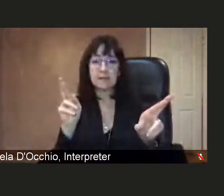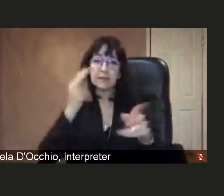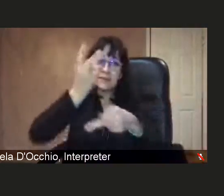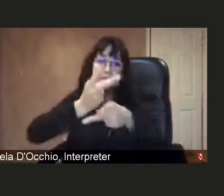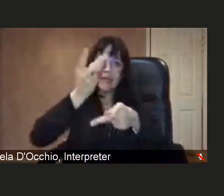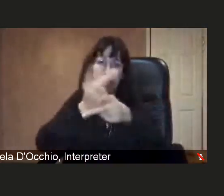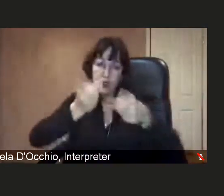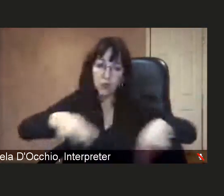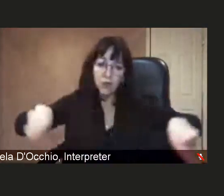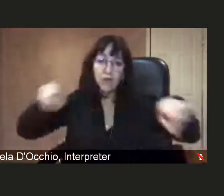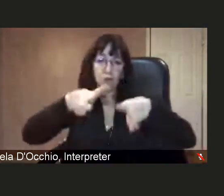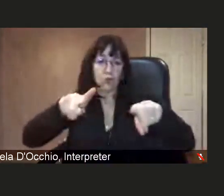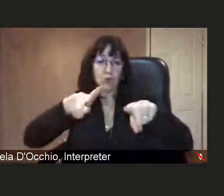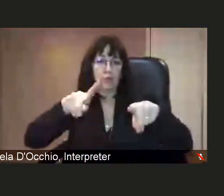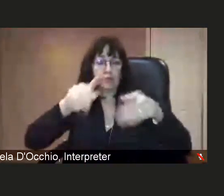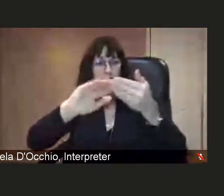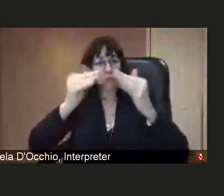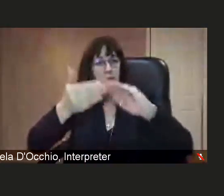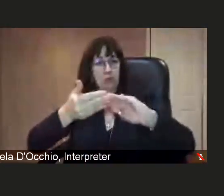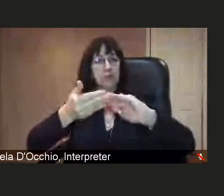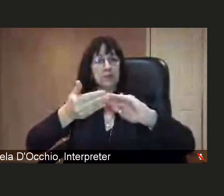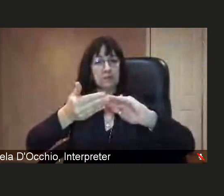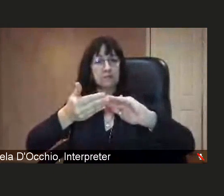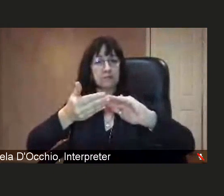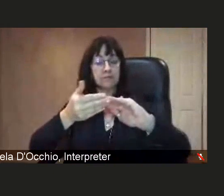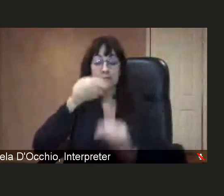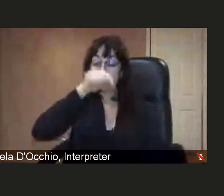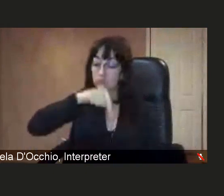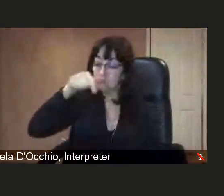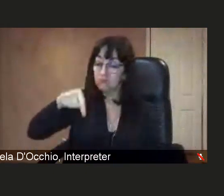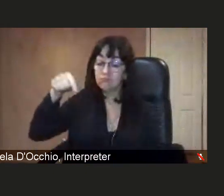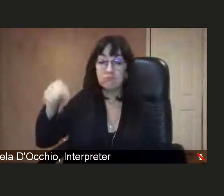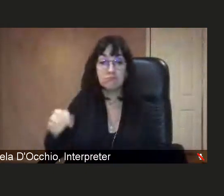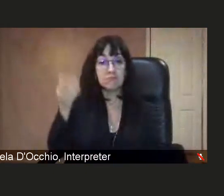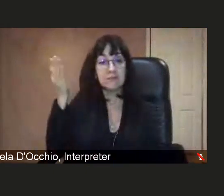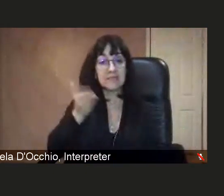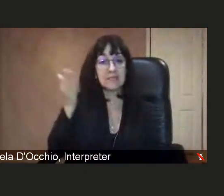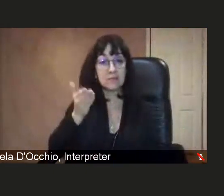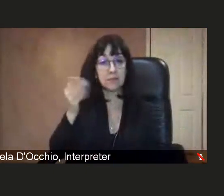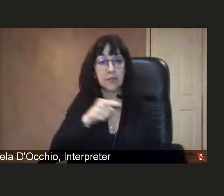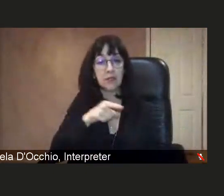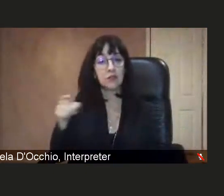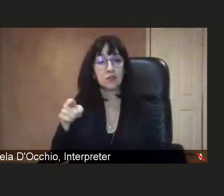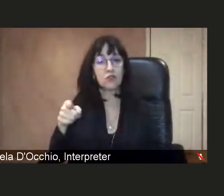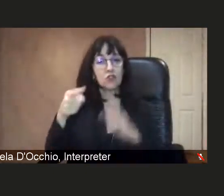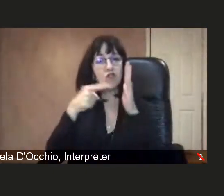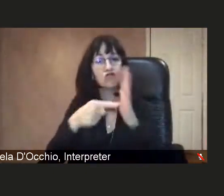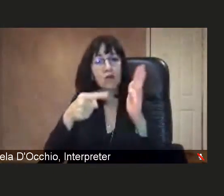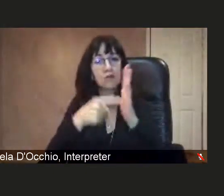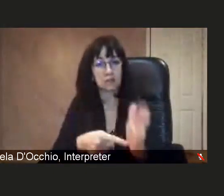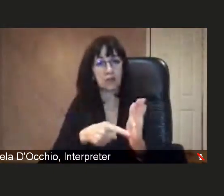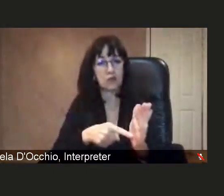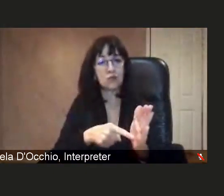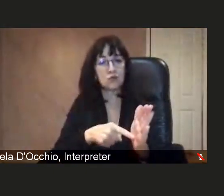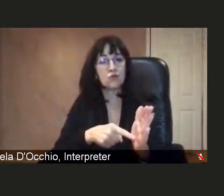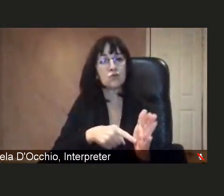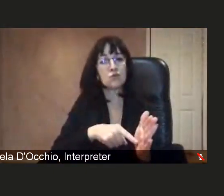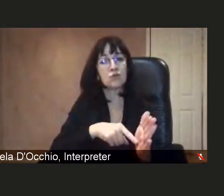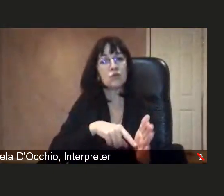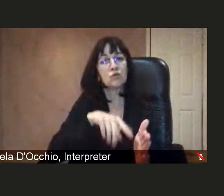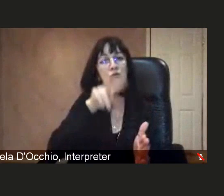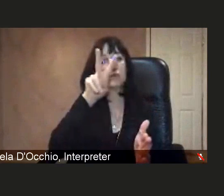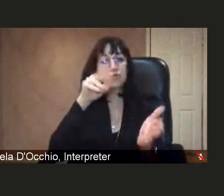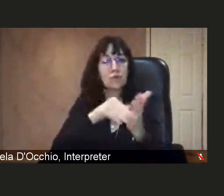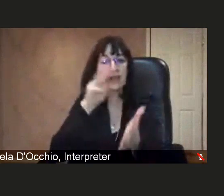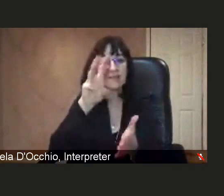The speakers you saw tonight represent the 2,600 Beebe team members who are all